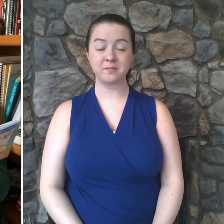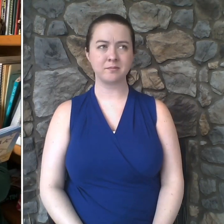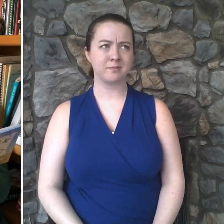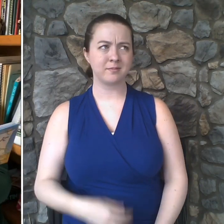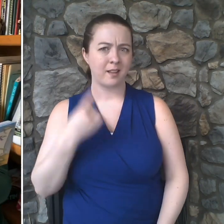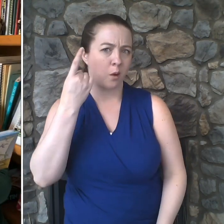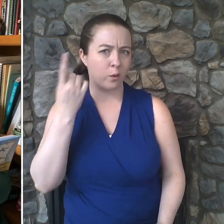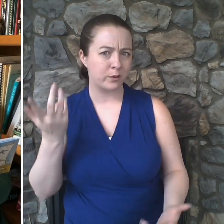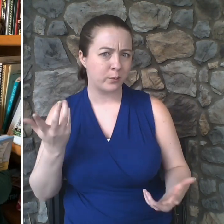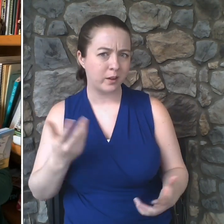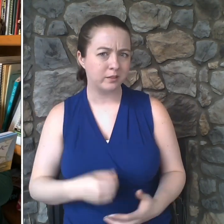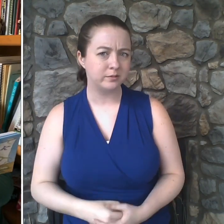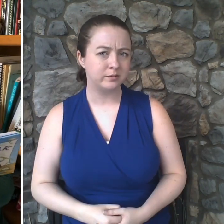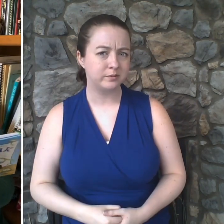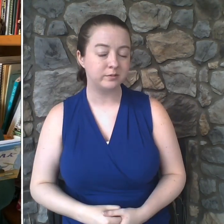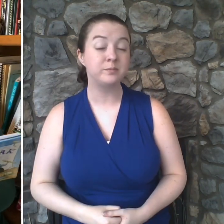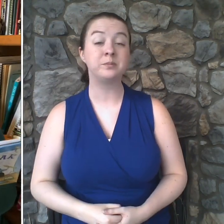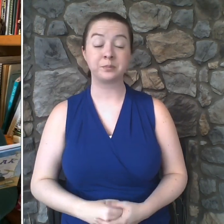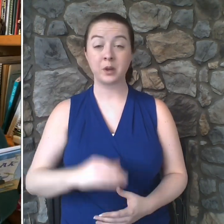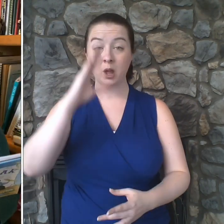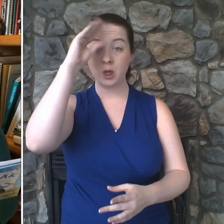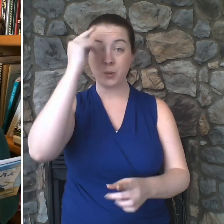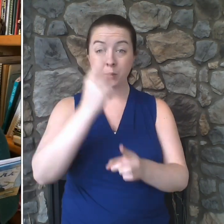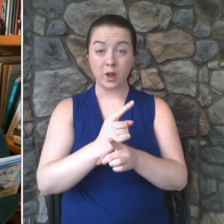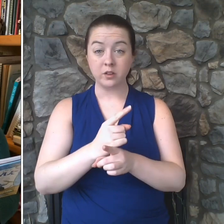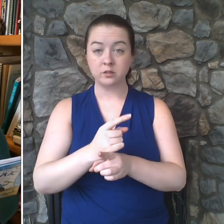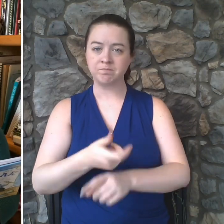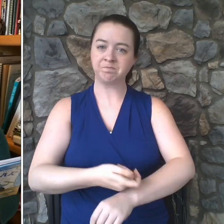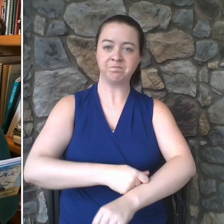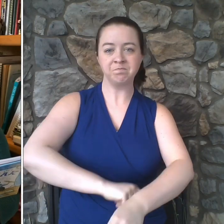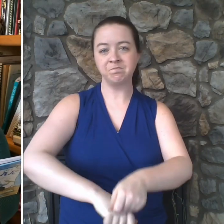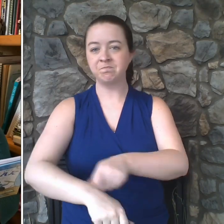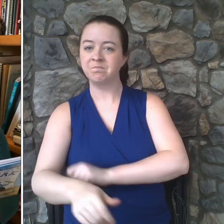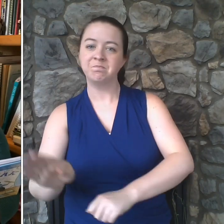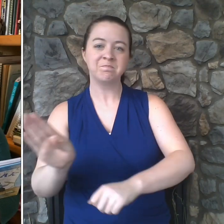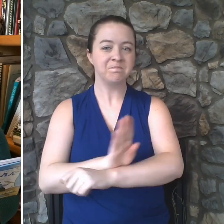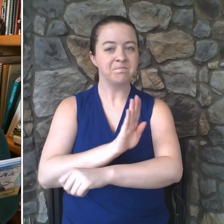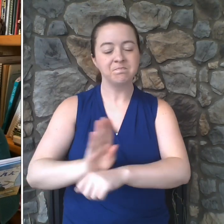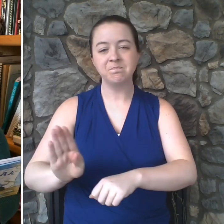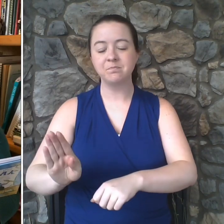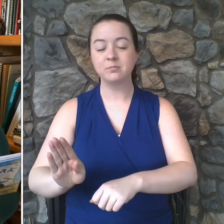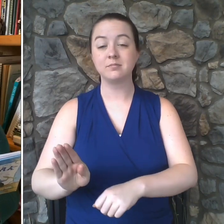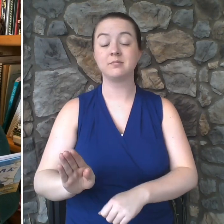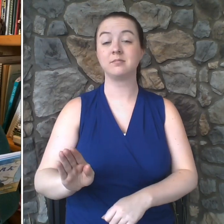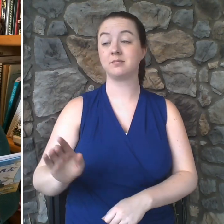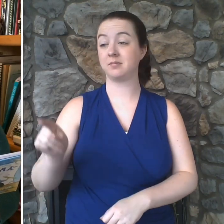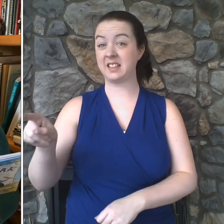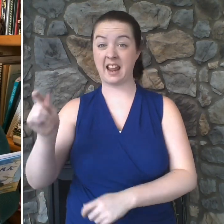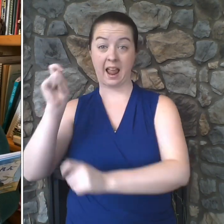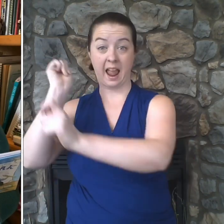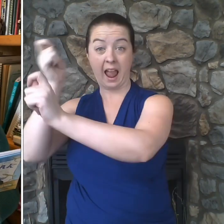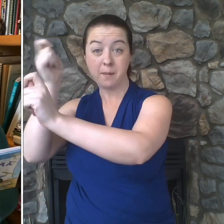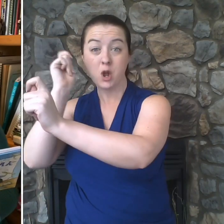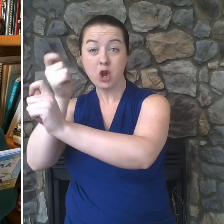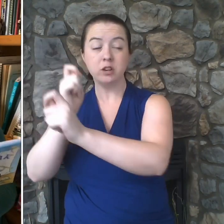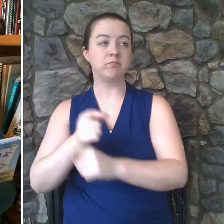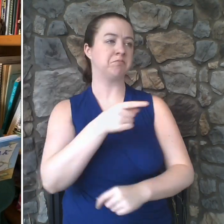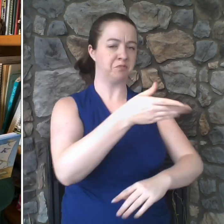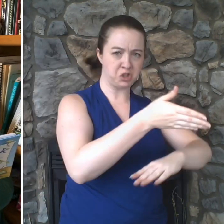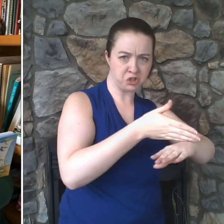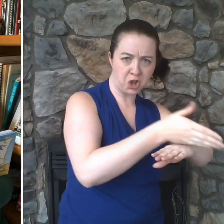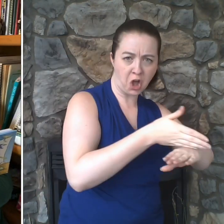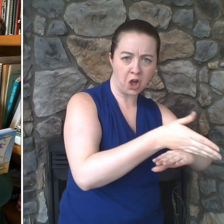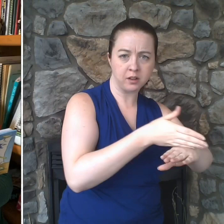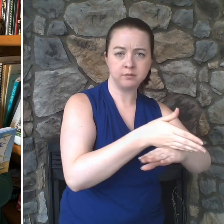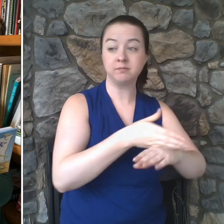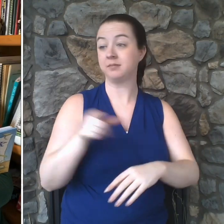I wonder what it is. The brothers got busy. Squeak hammered, Pip